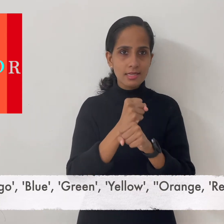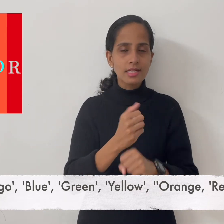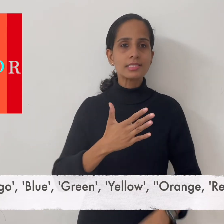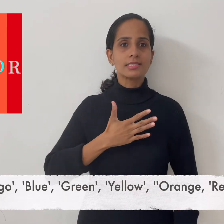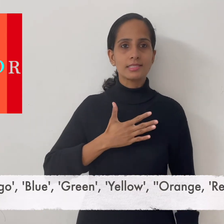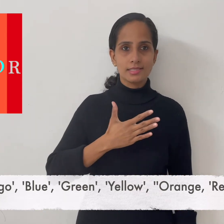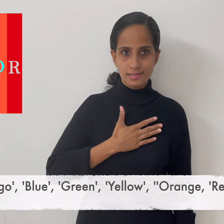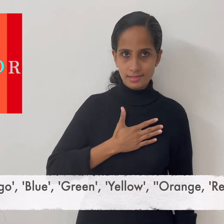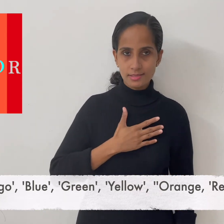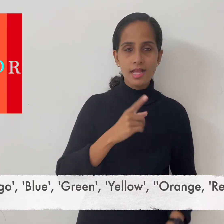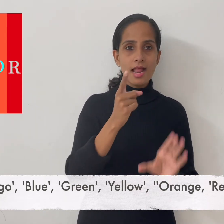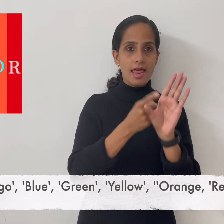green,